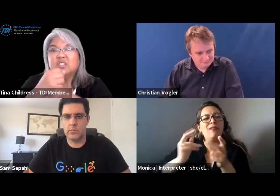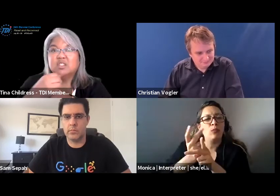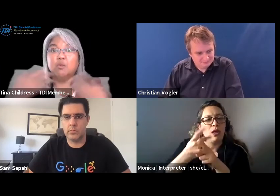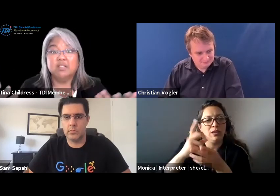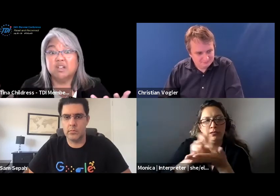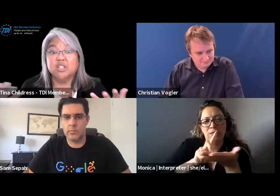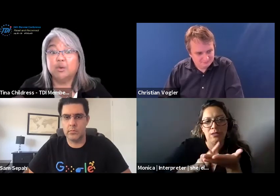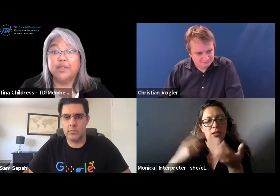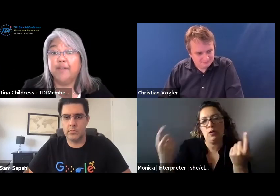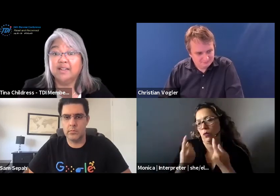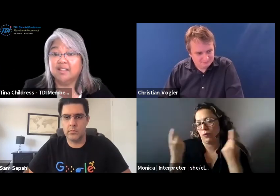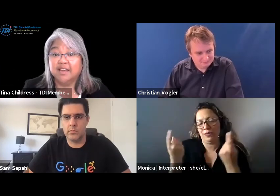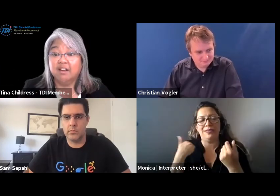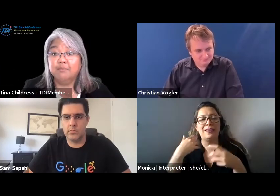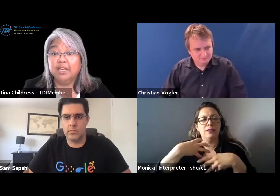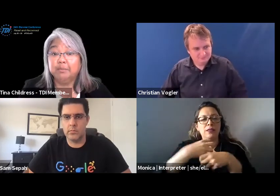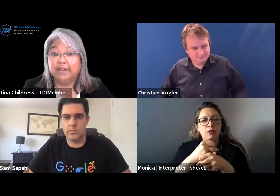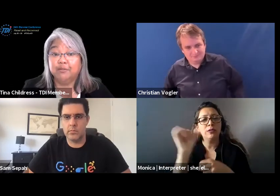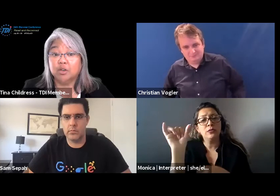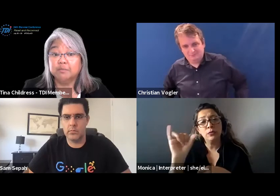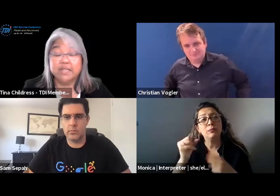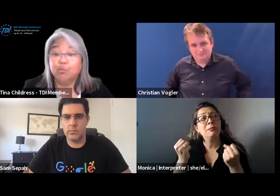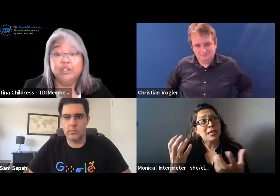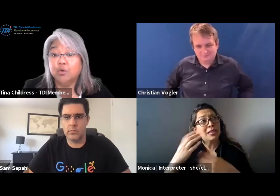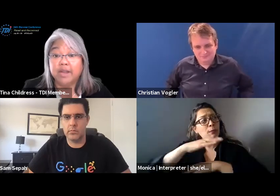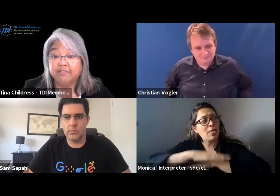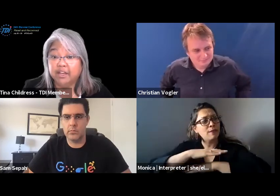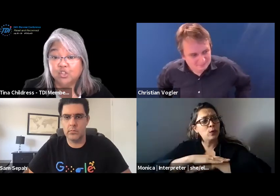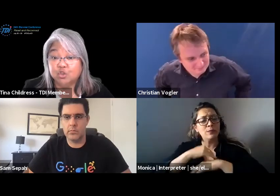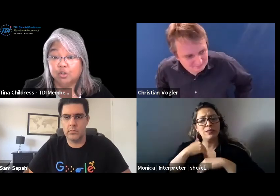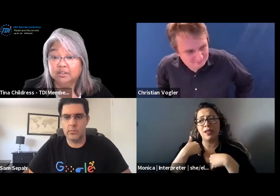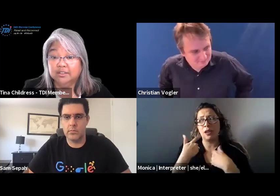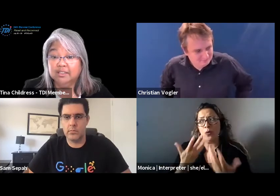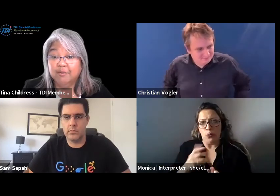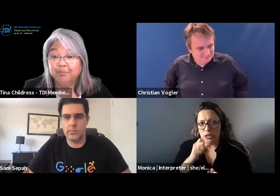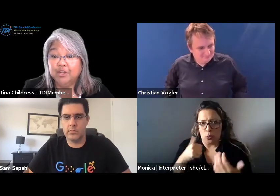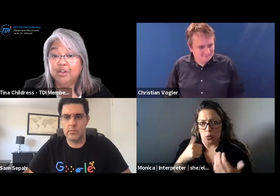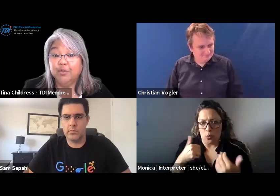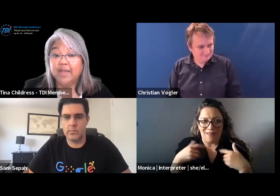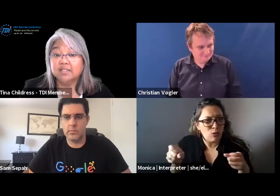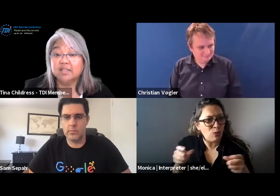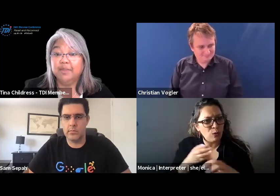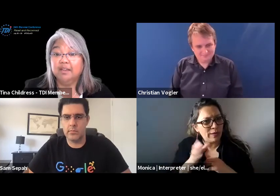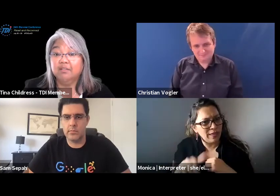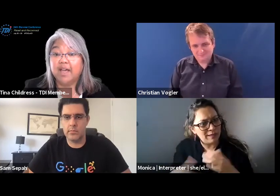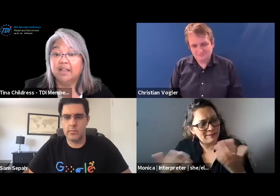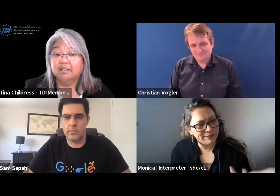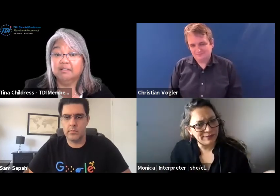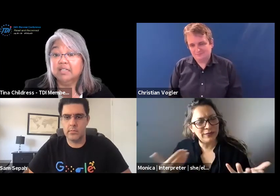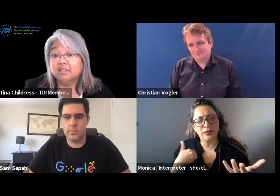to summarize also, the fact that on many platforms that we don't have that control, that's something that is